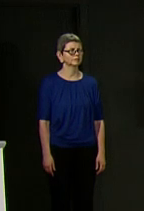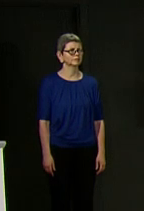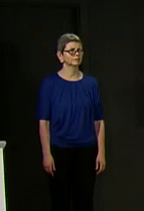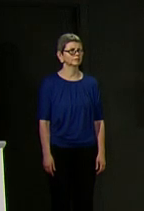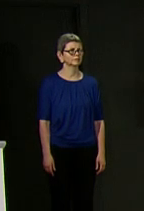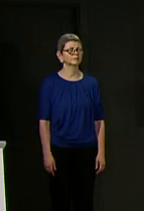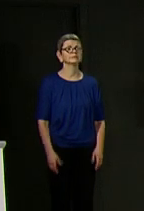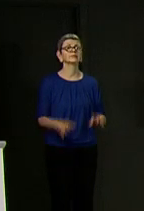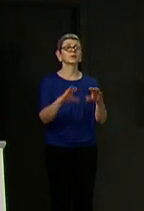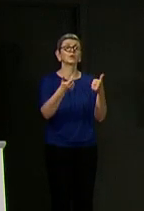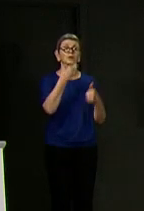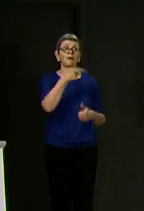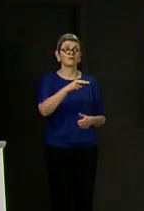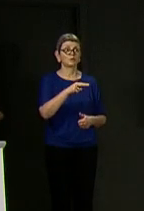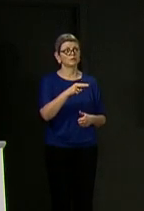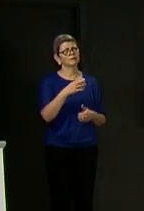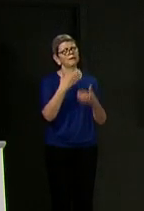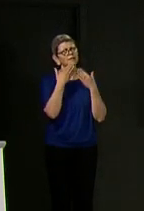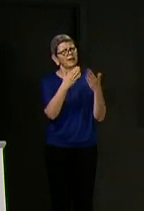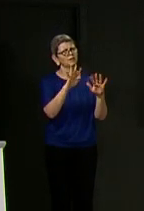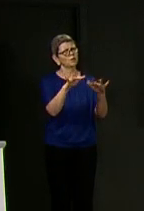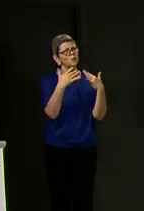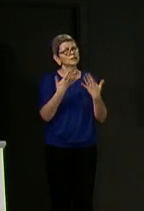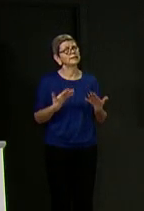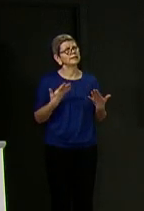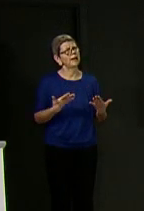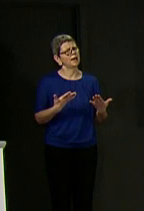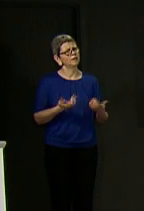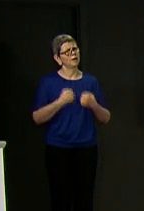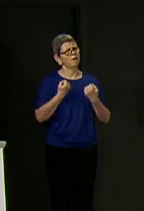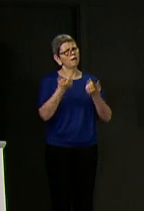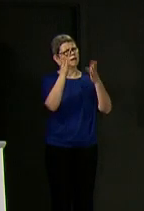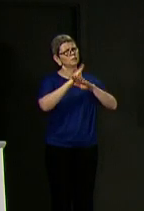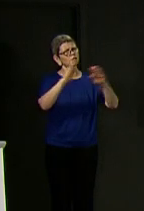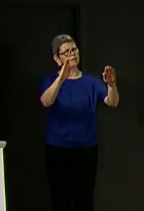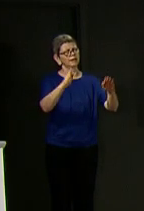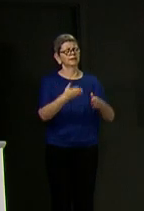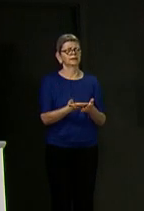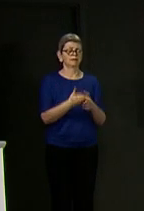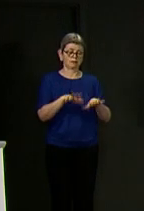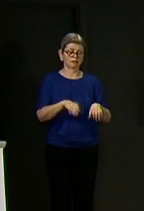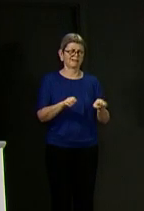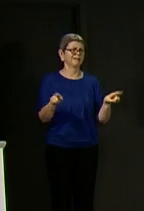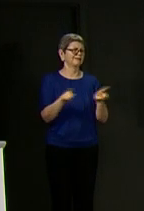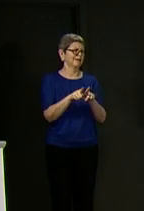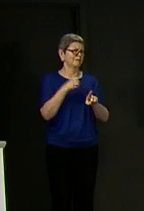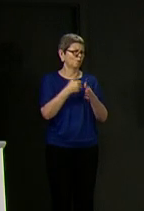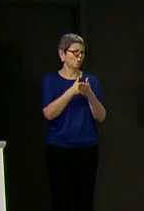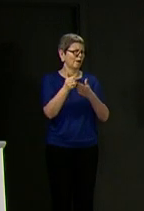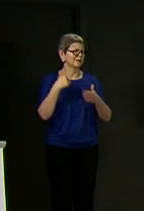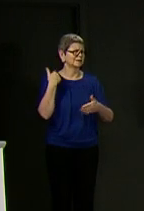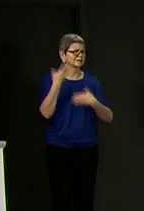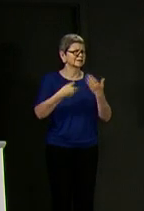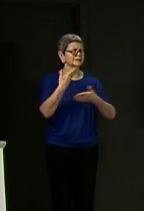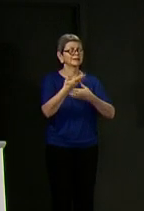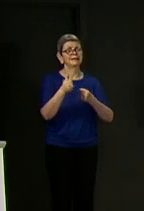Good afternoon, everyone. Thank you for joining us for today's briefing. I want to start, as I always do, with an update on some of the key